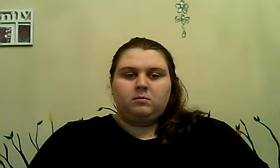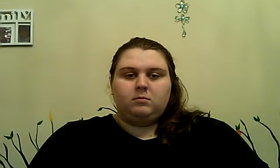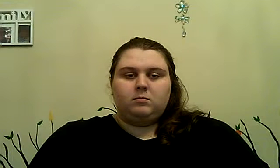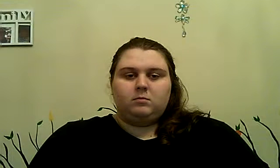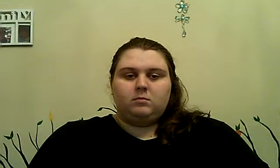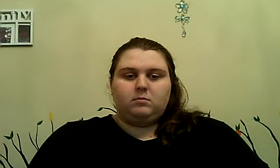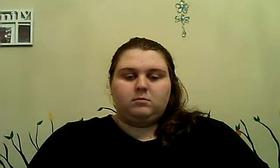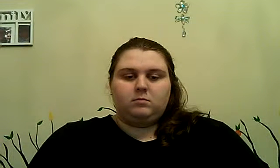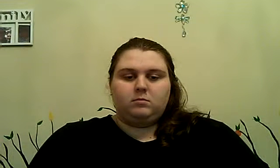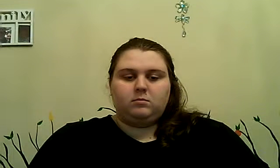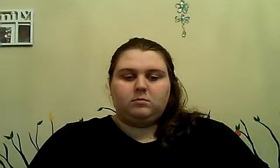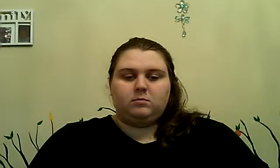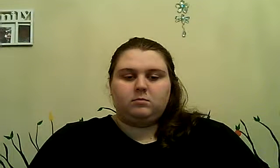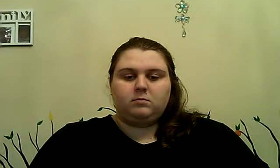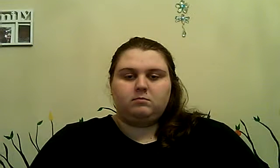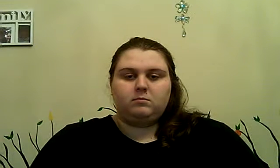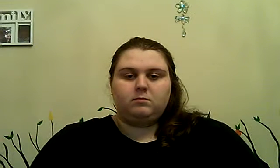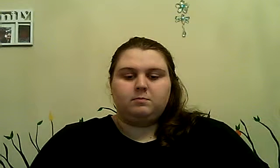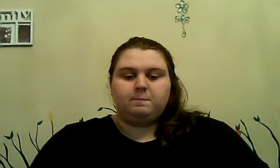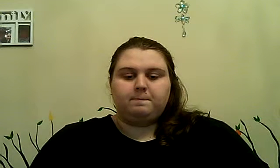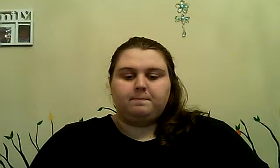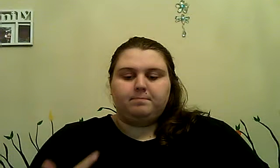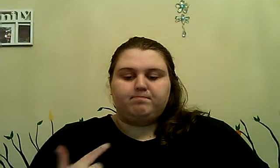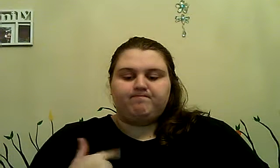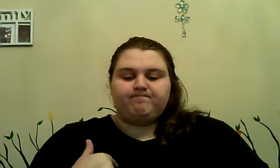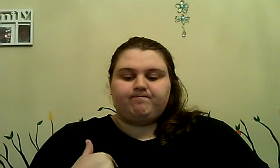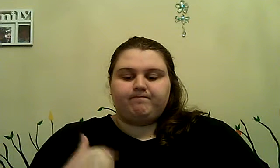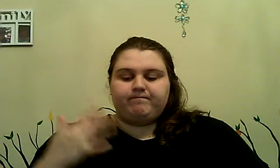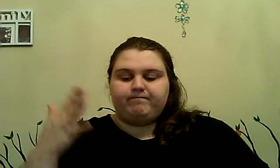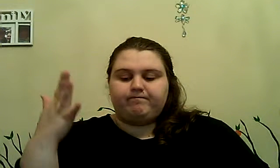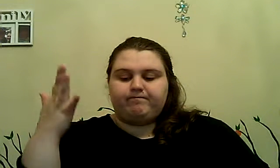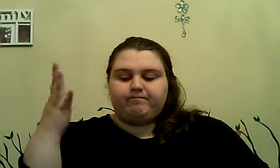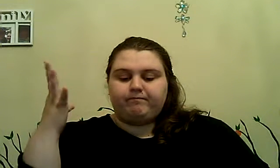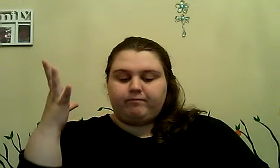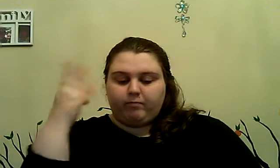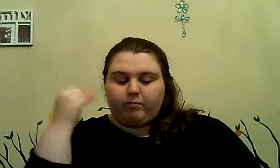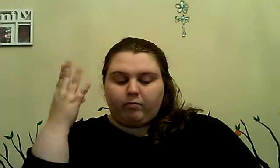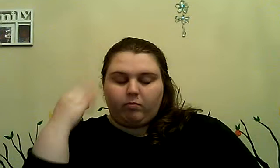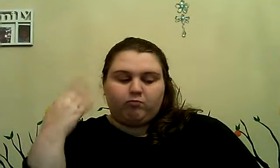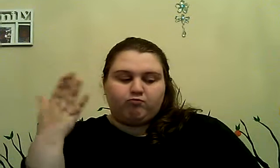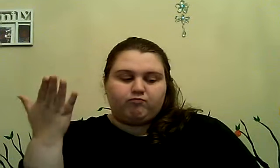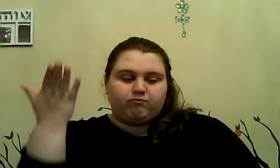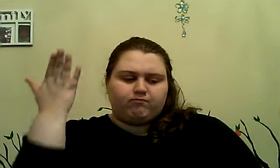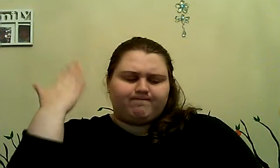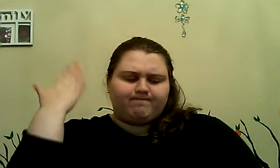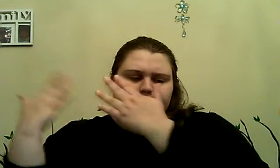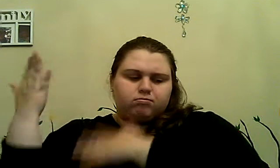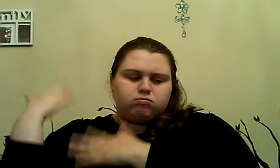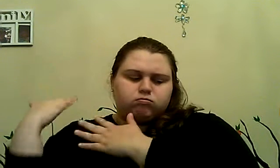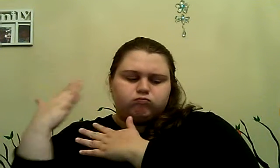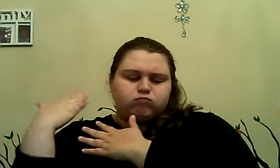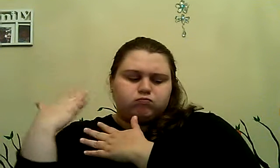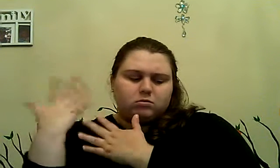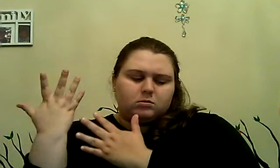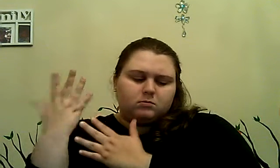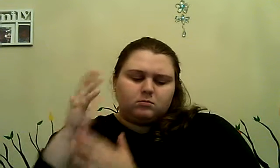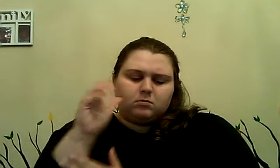I had an experience some years ago. I think it was in 1990, August of 1990. It happened to be with my